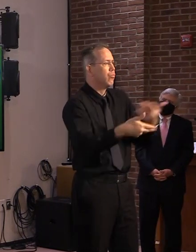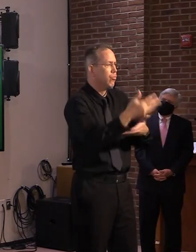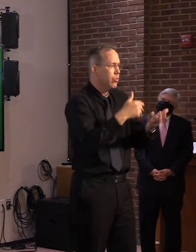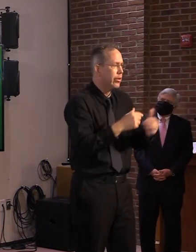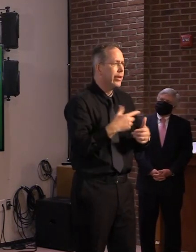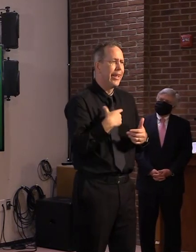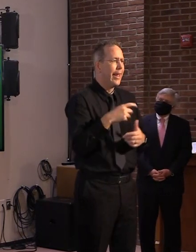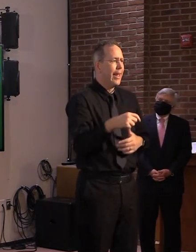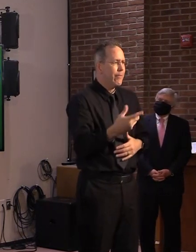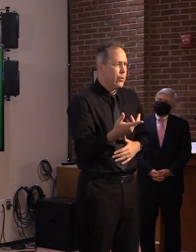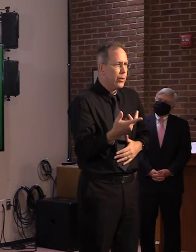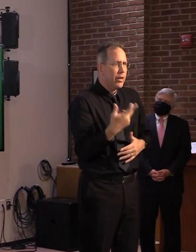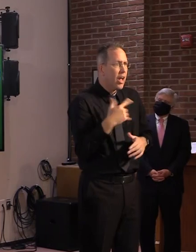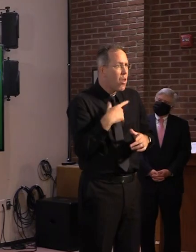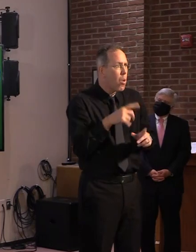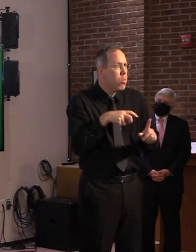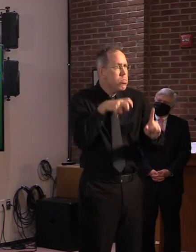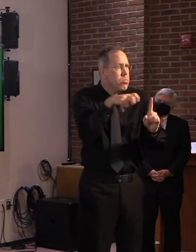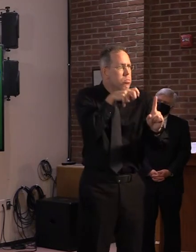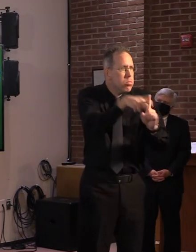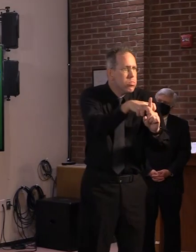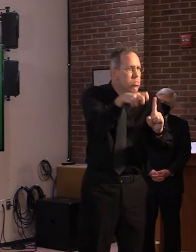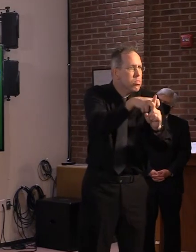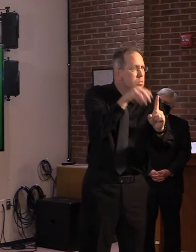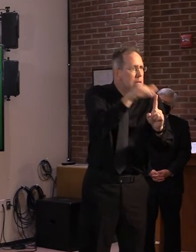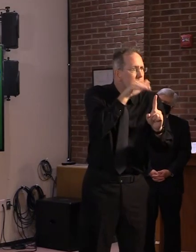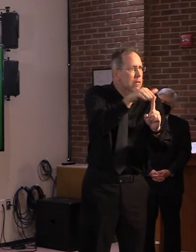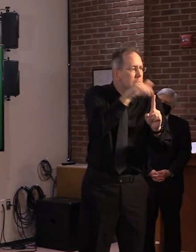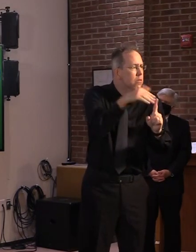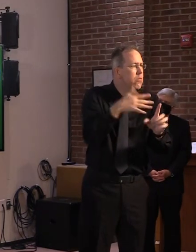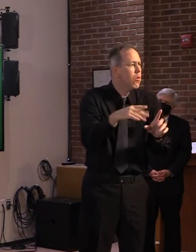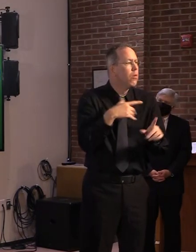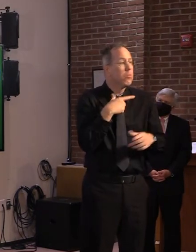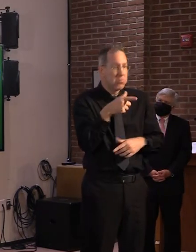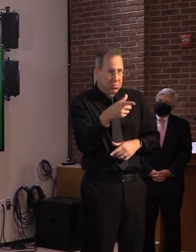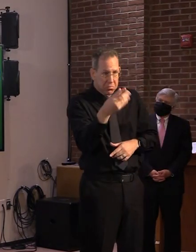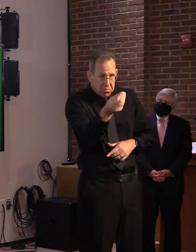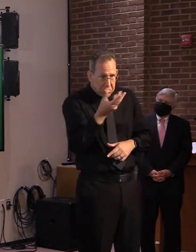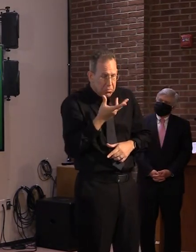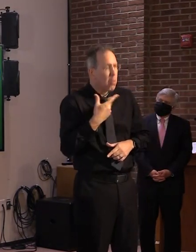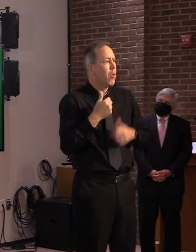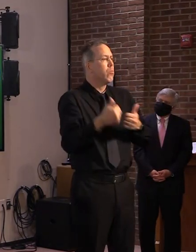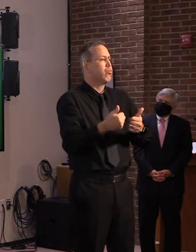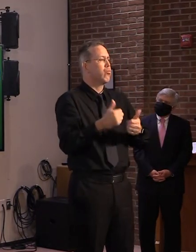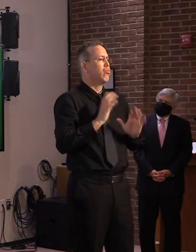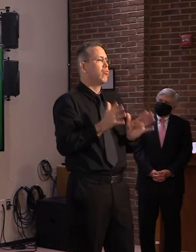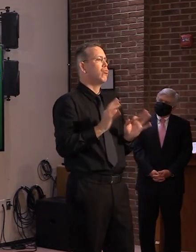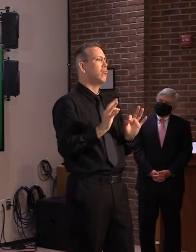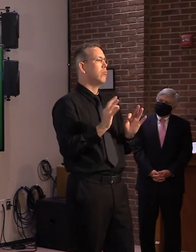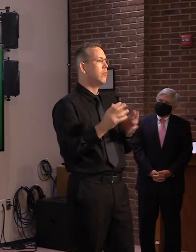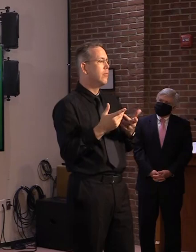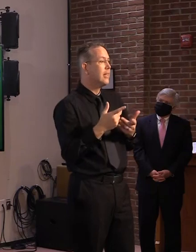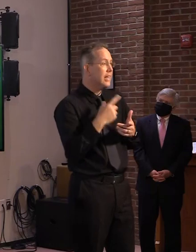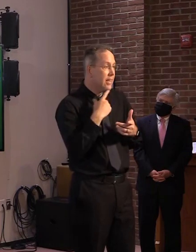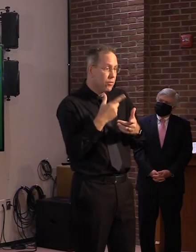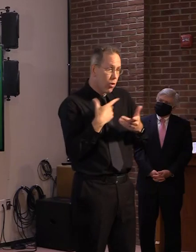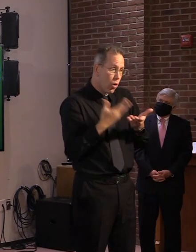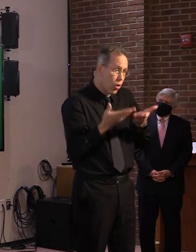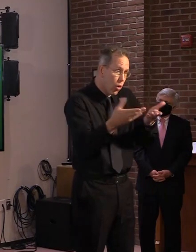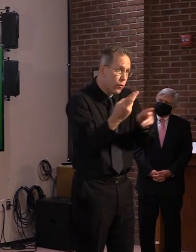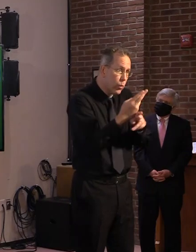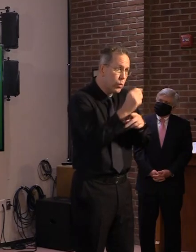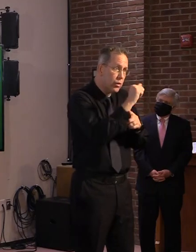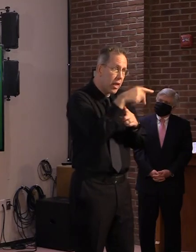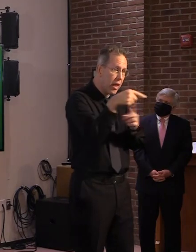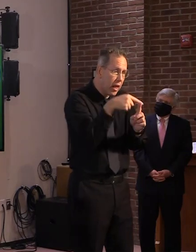testing if they're completely asymptomatic during that time period. And then when the result comes back, the release from